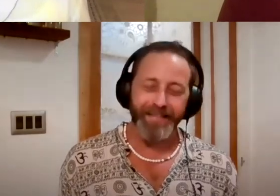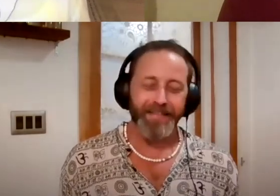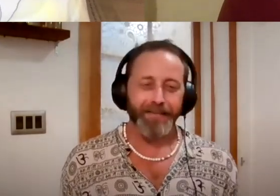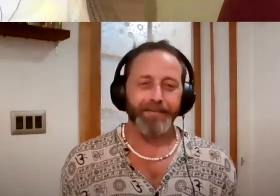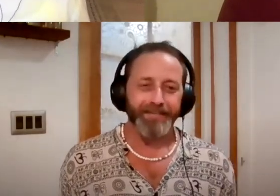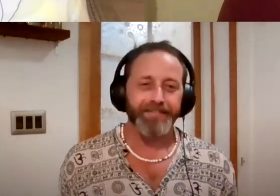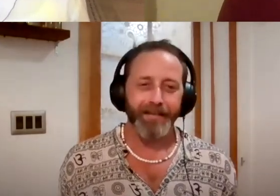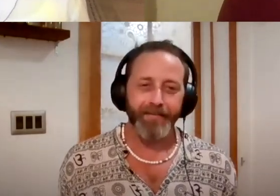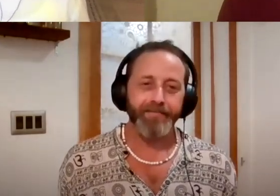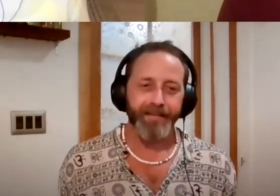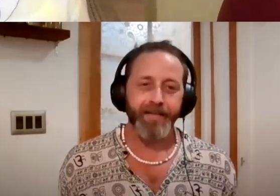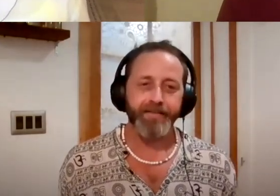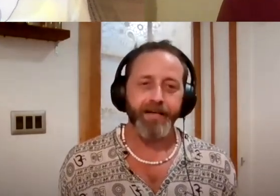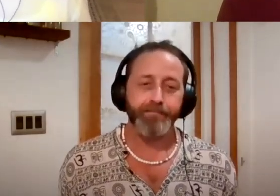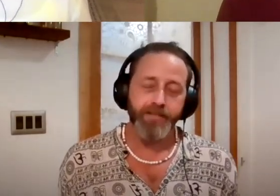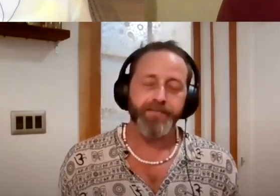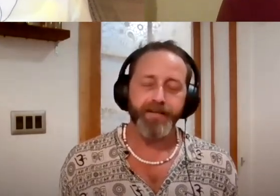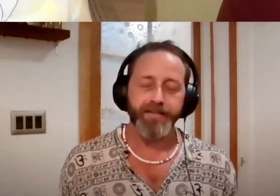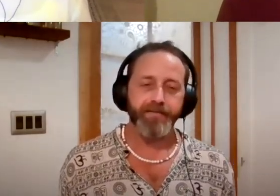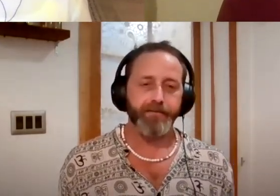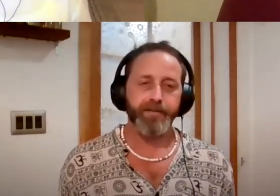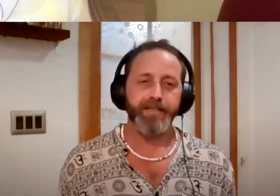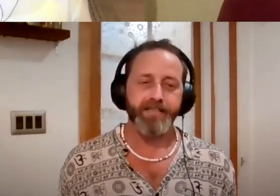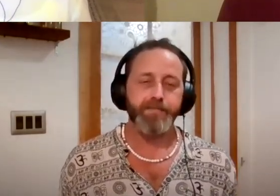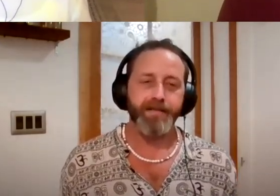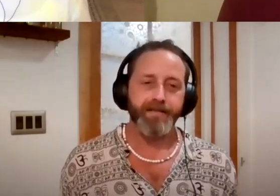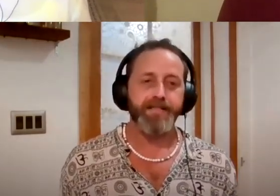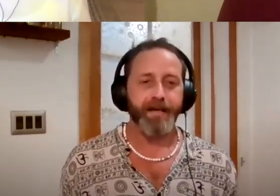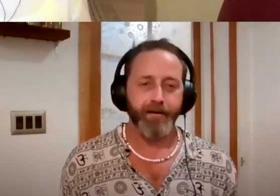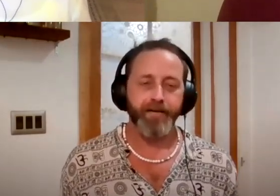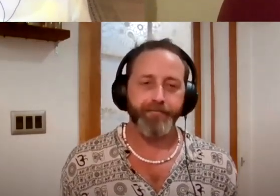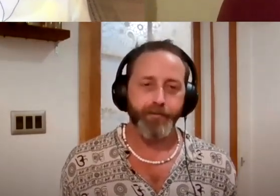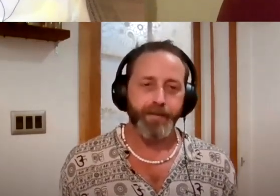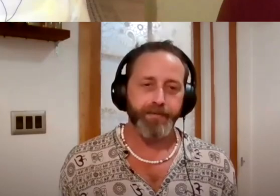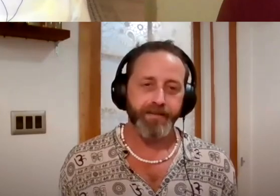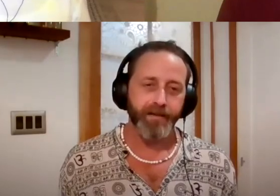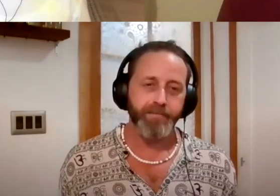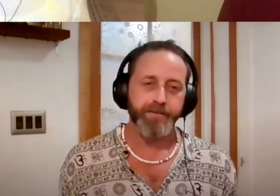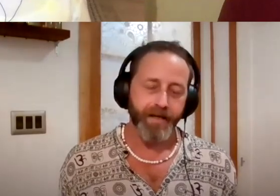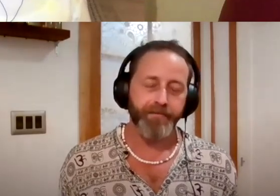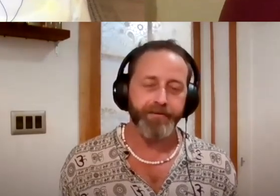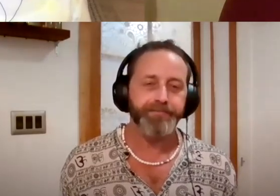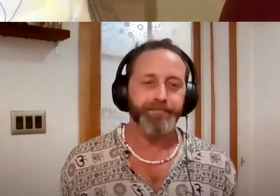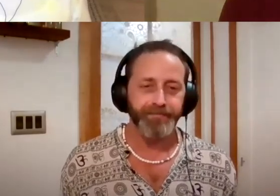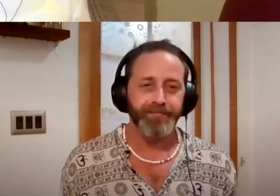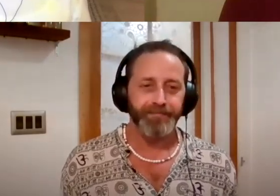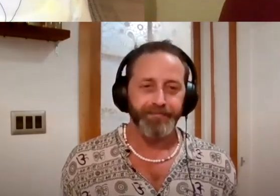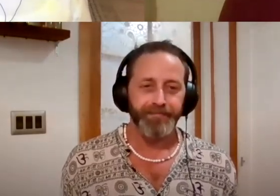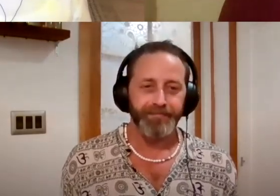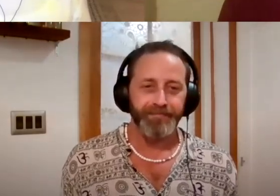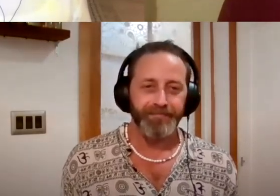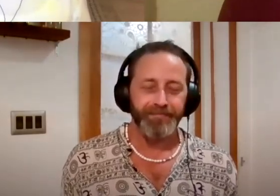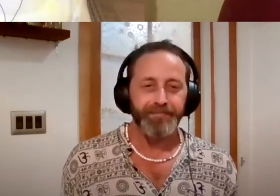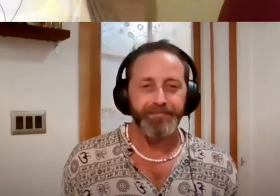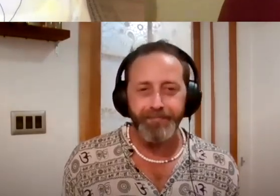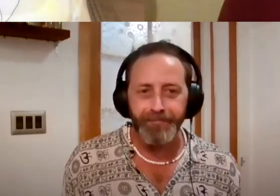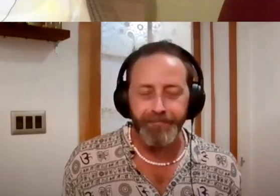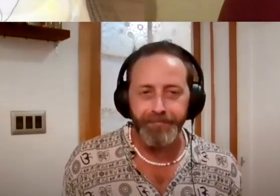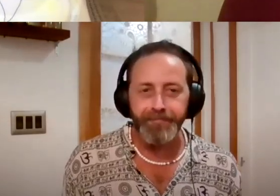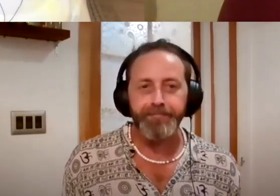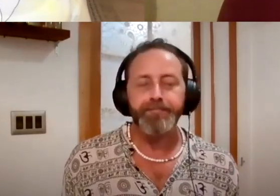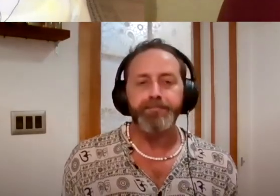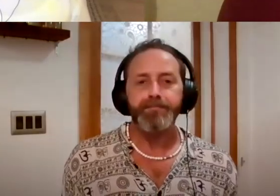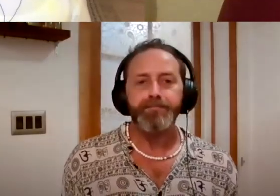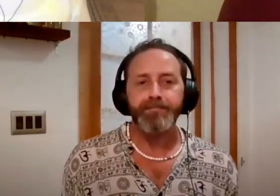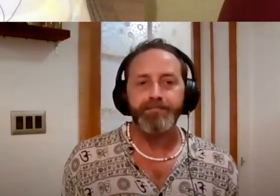You can't, exactly. Yeah. And I'm just finding that there really needs to be this area for people to come and gather. So it started, how